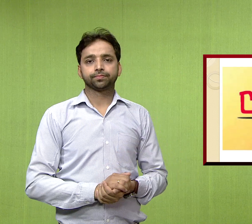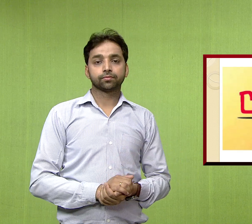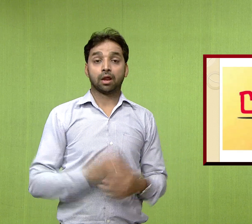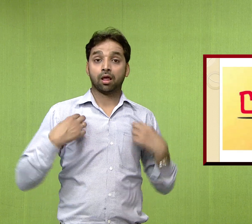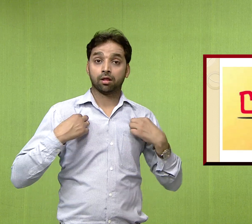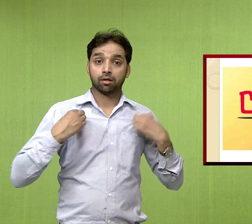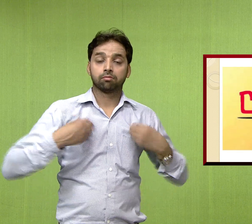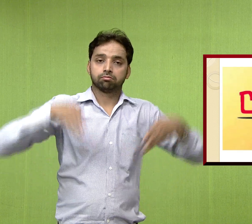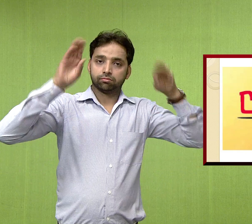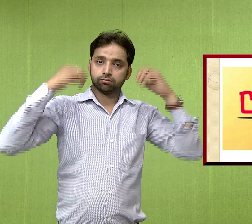the clothes we wear,